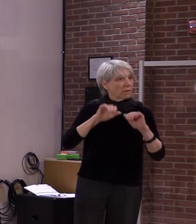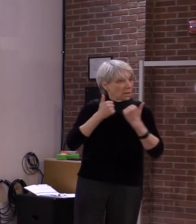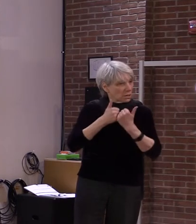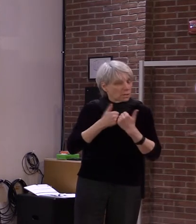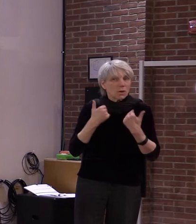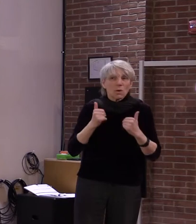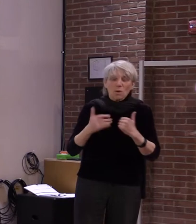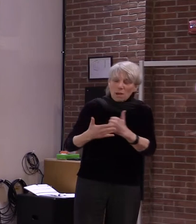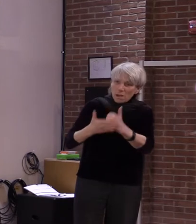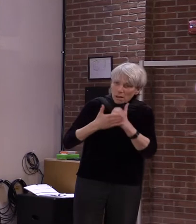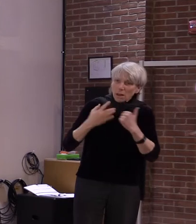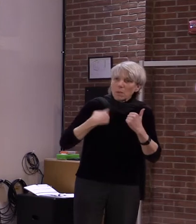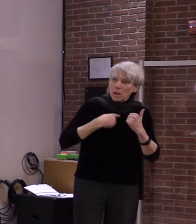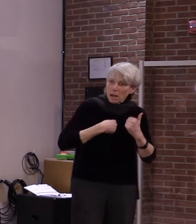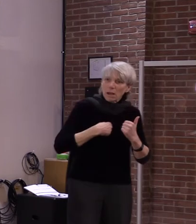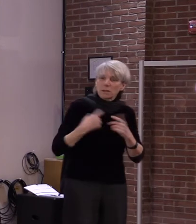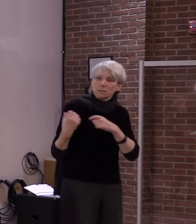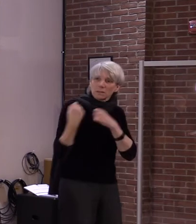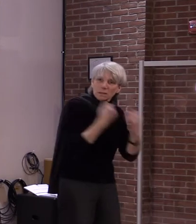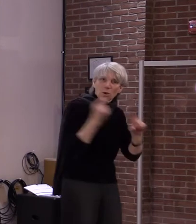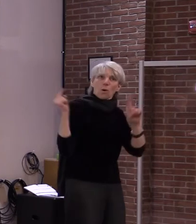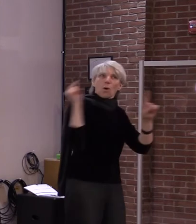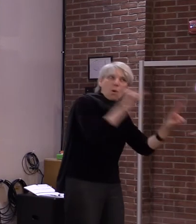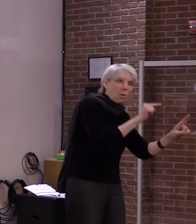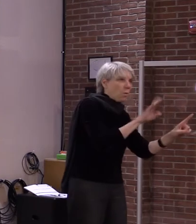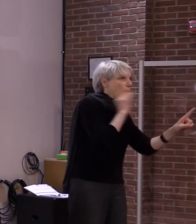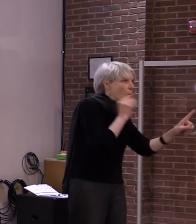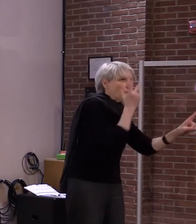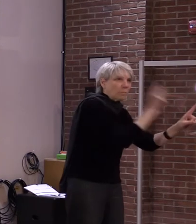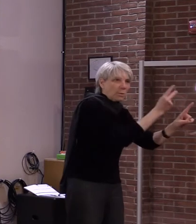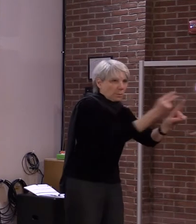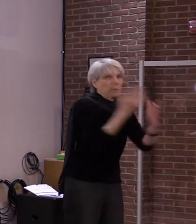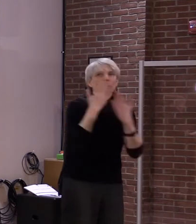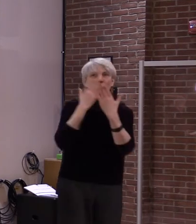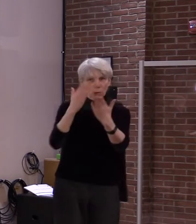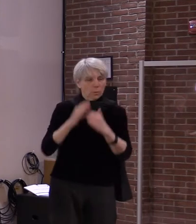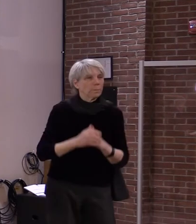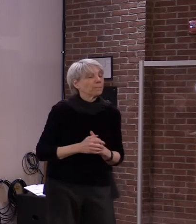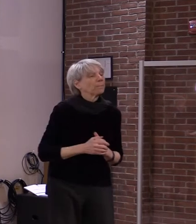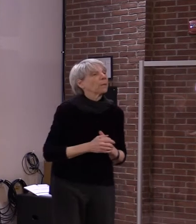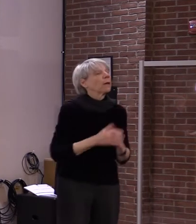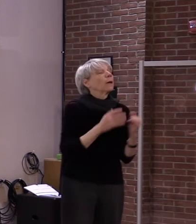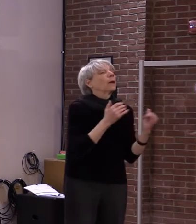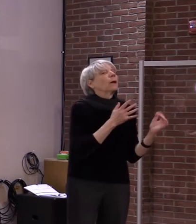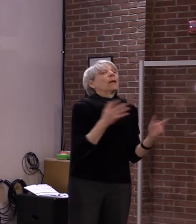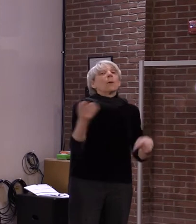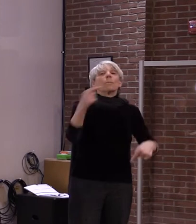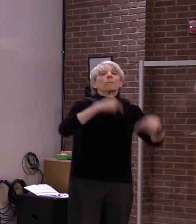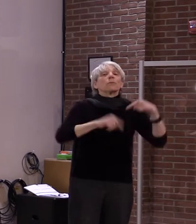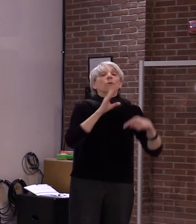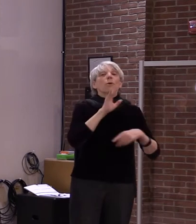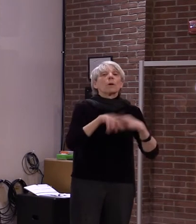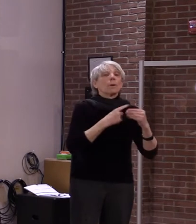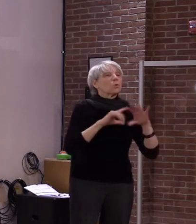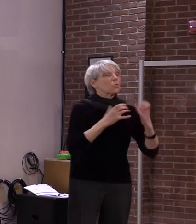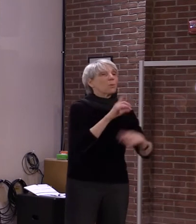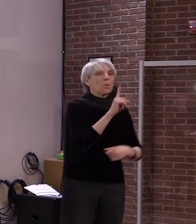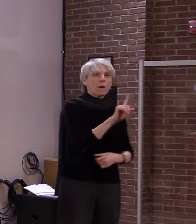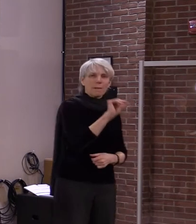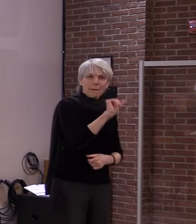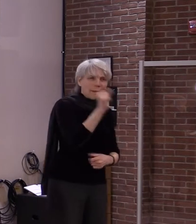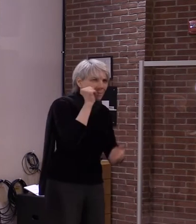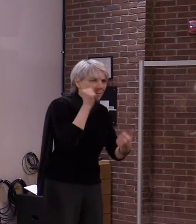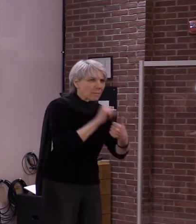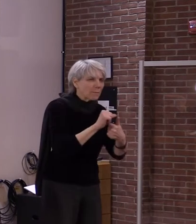homebound vermonters now let's turn to eligible individuals in group 1a which includes health care